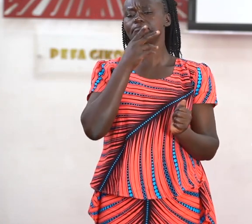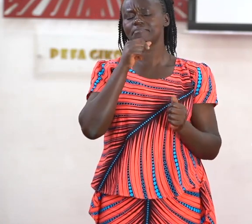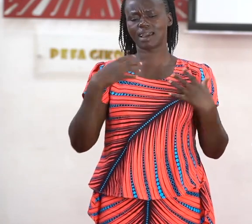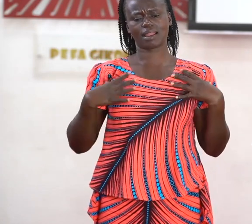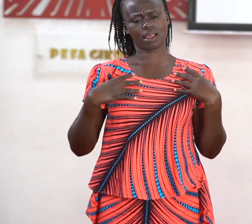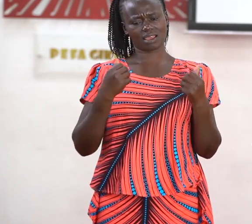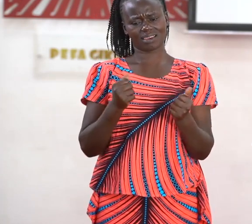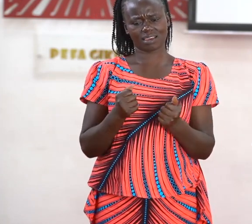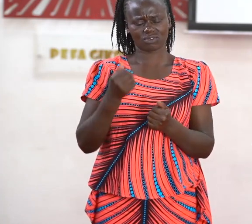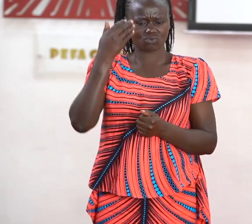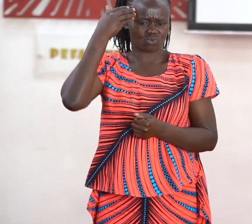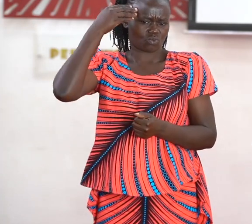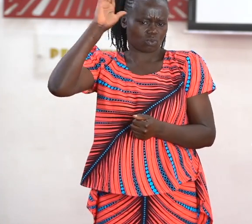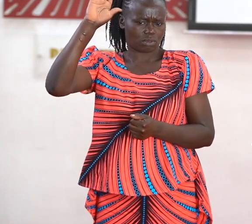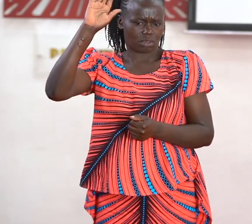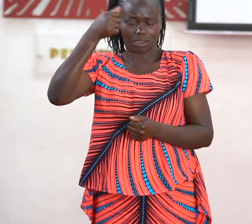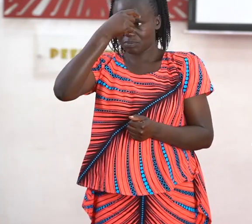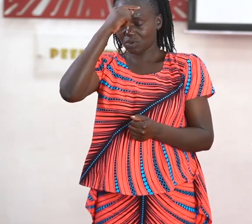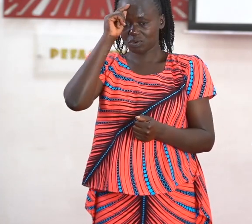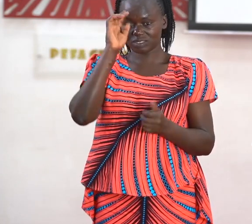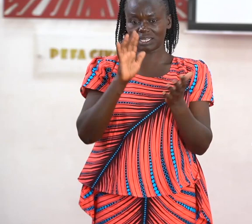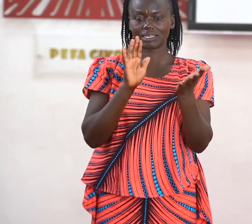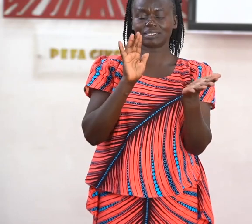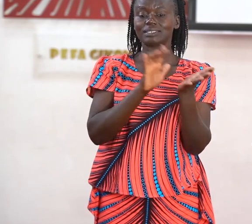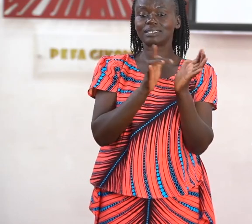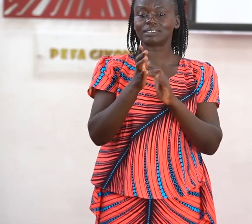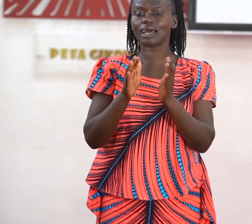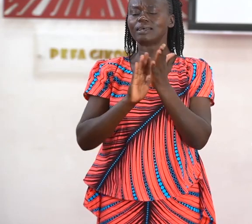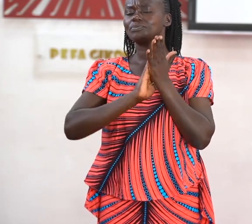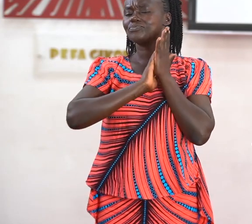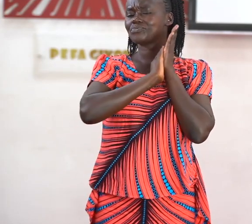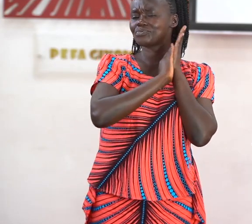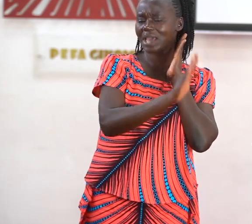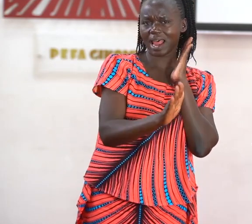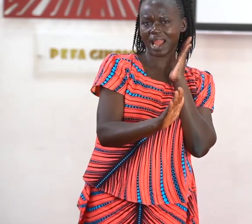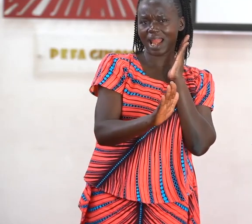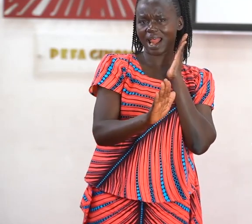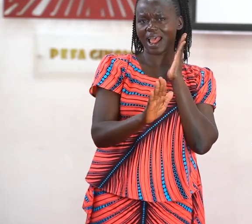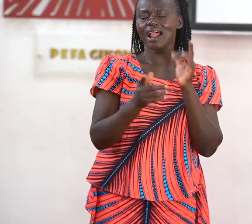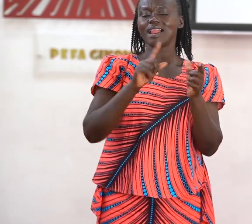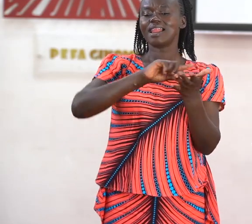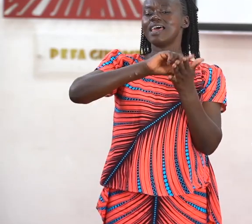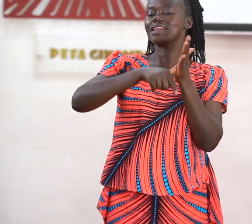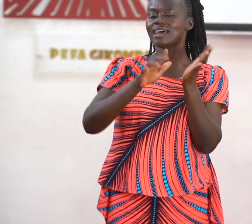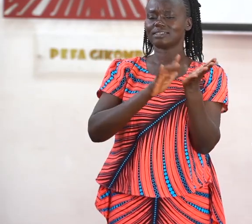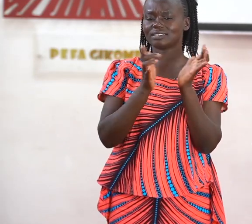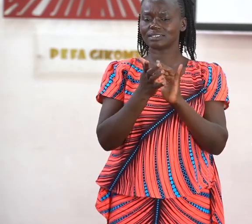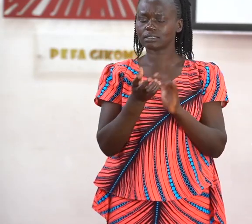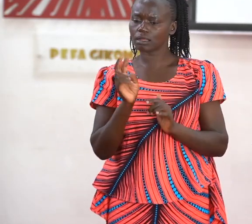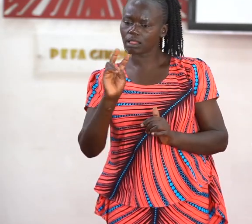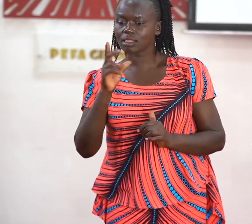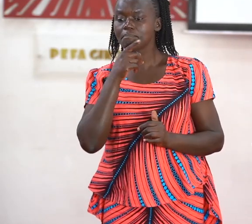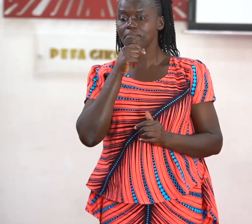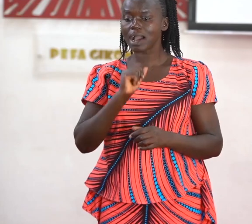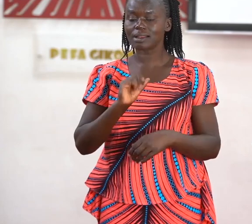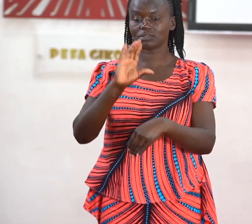Jesus had slipped away into the crowd that was there. Later, Jesus found him at the temple and said to him,